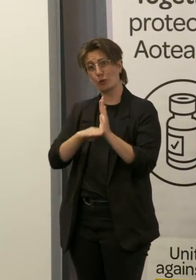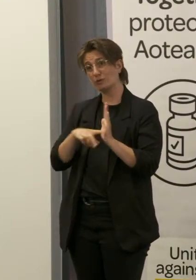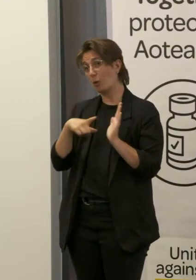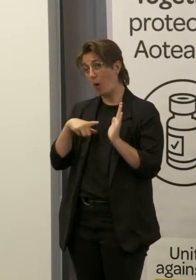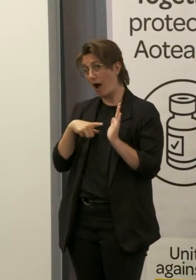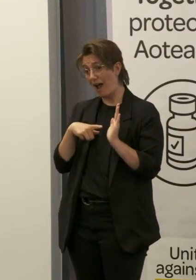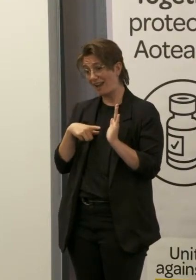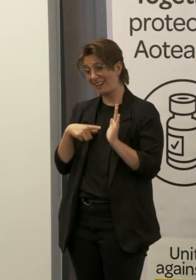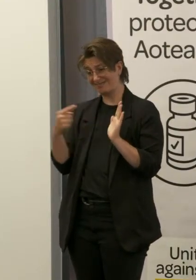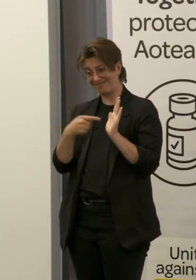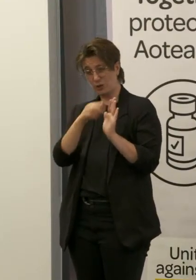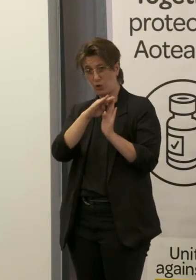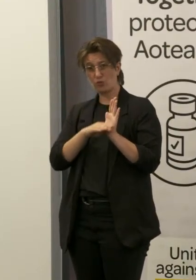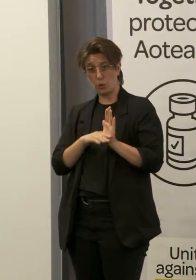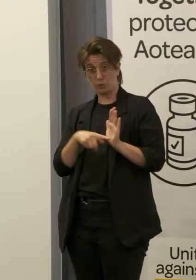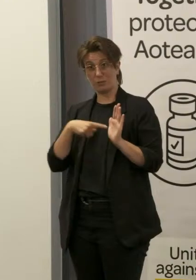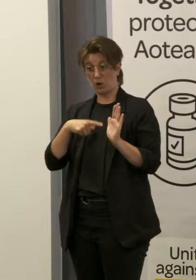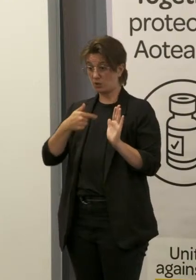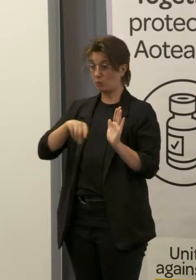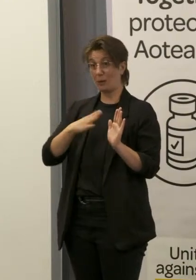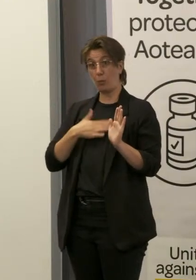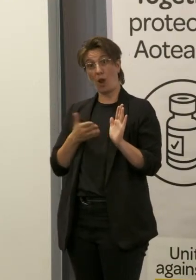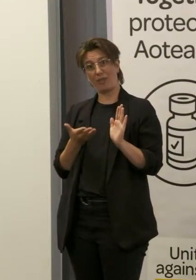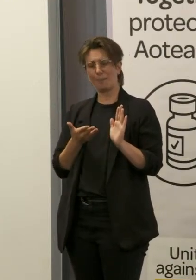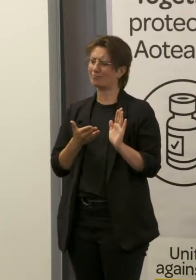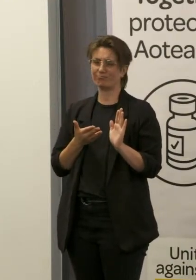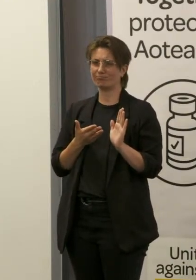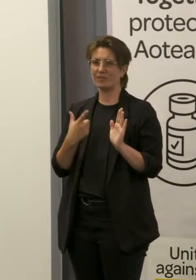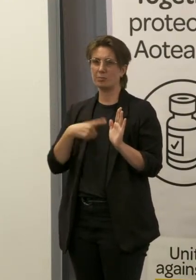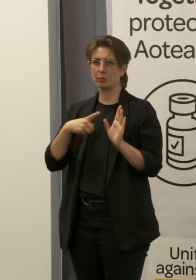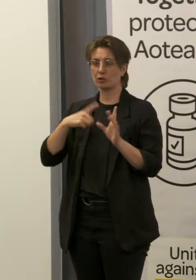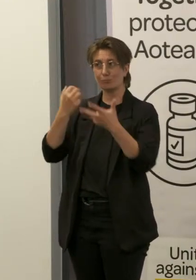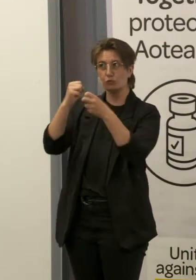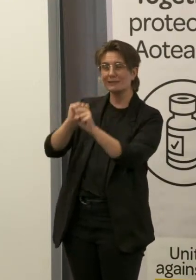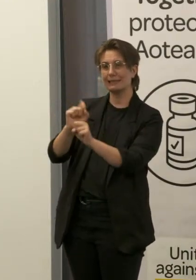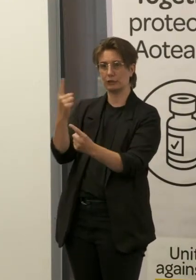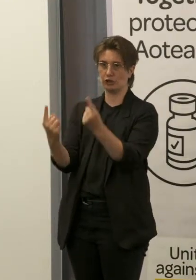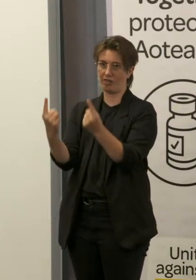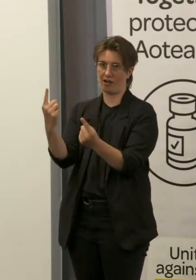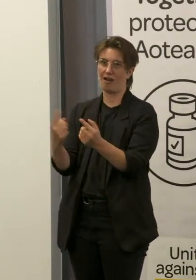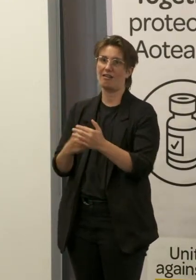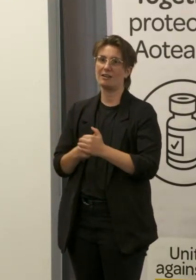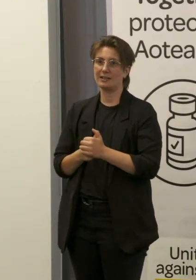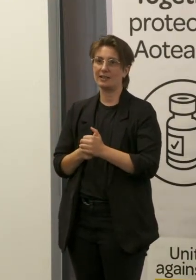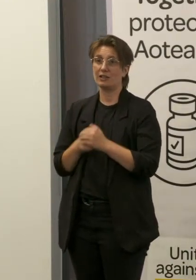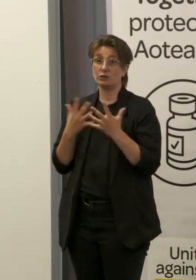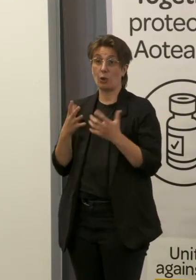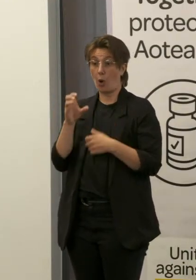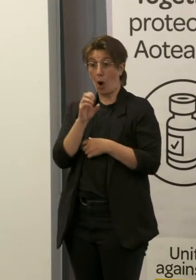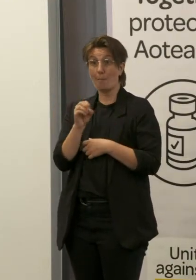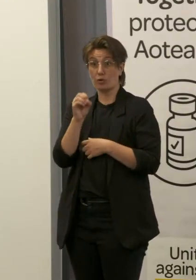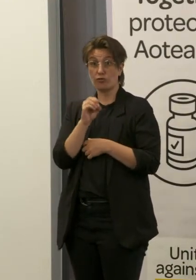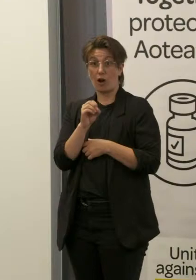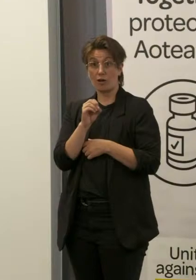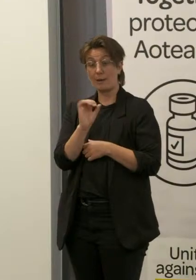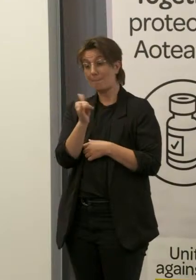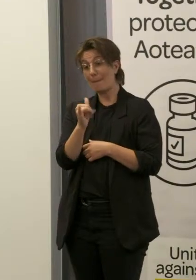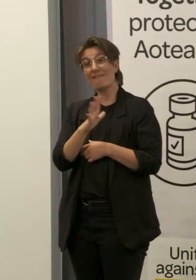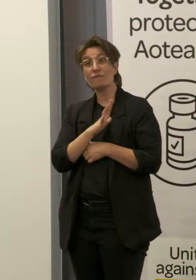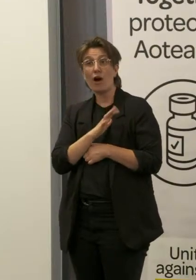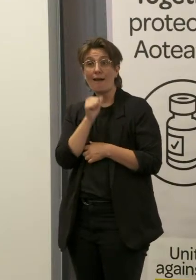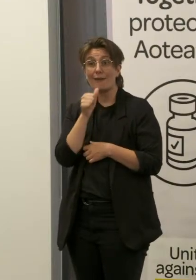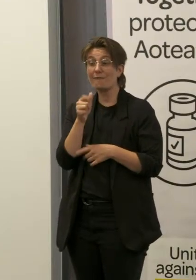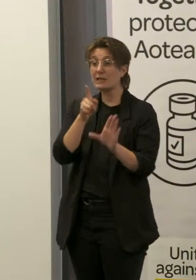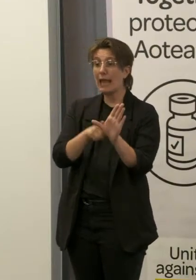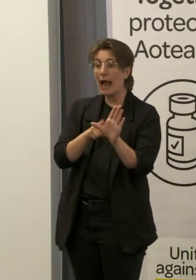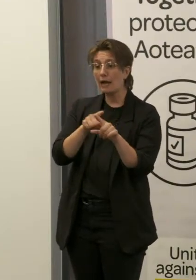severe an illness for most people if you're young and healthy, but it sure is and can be deadly for people who have got